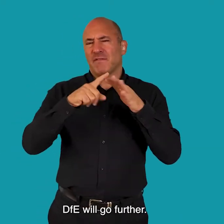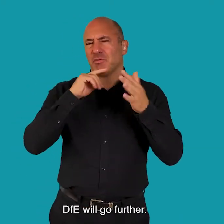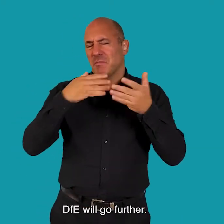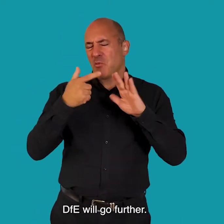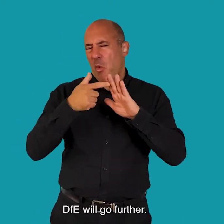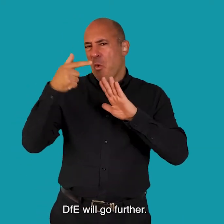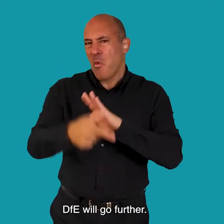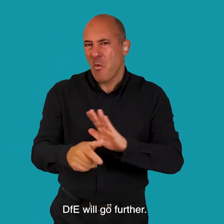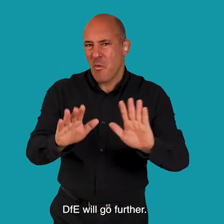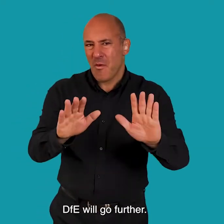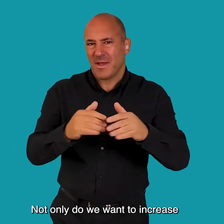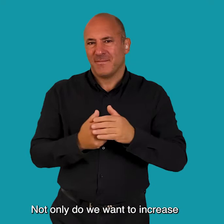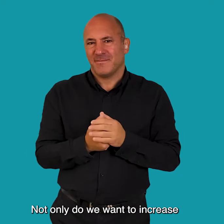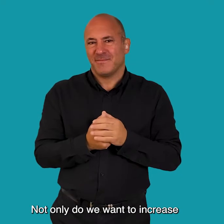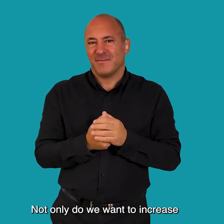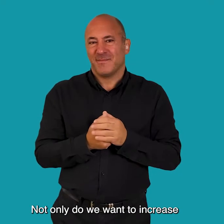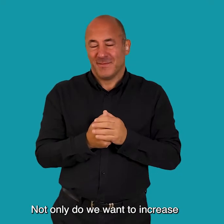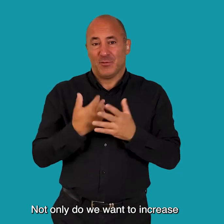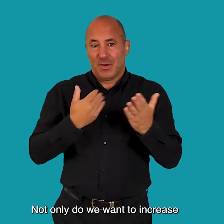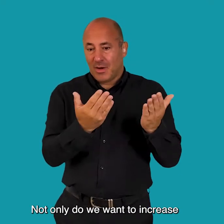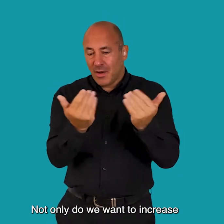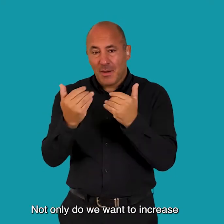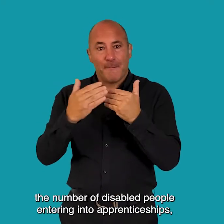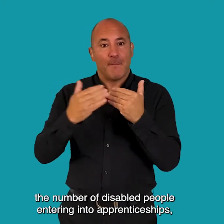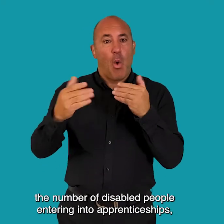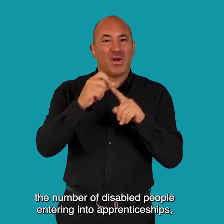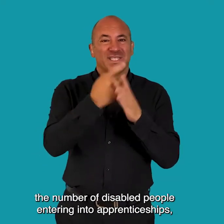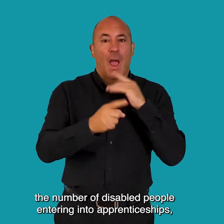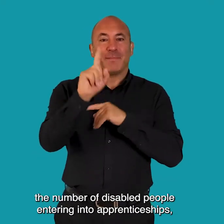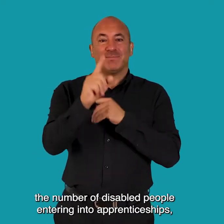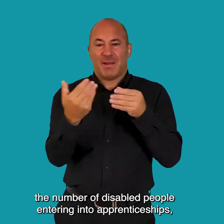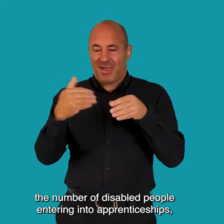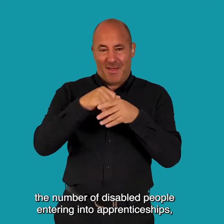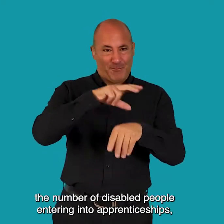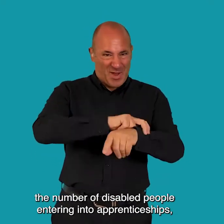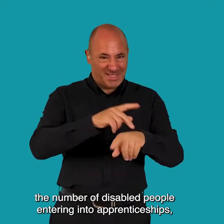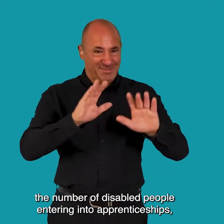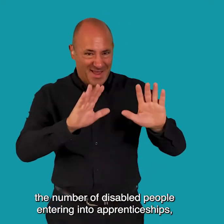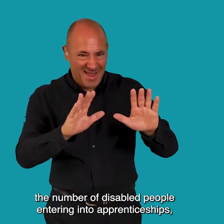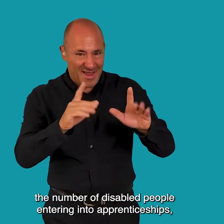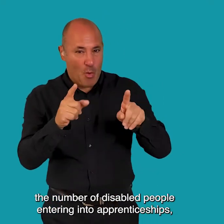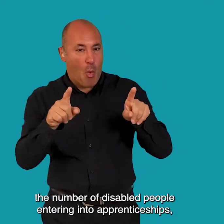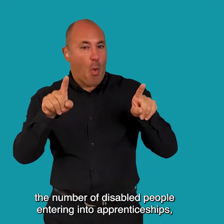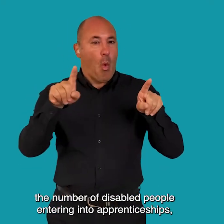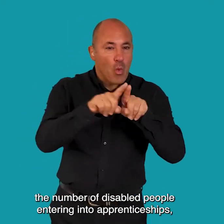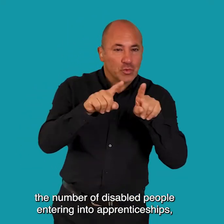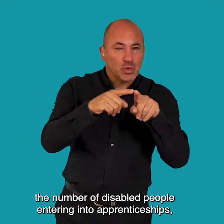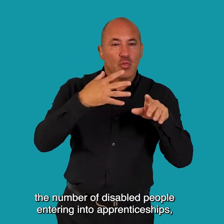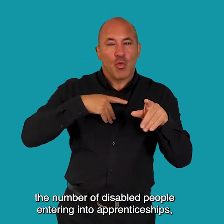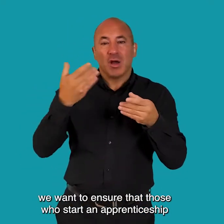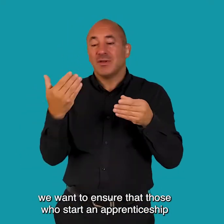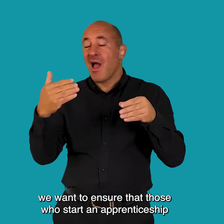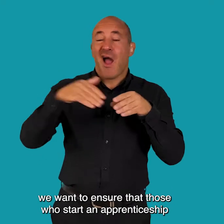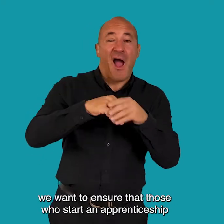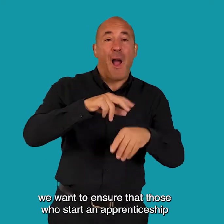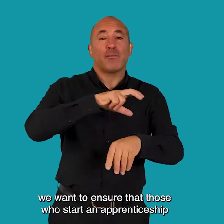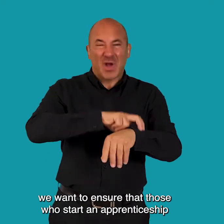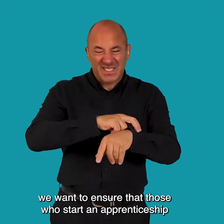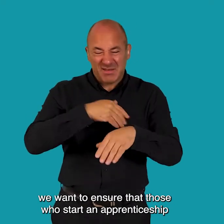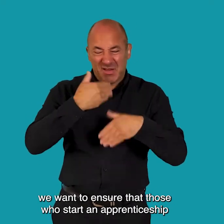will go further. Not only do we want to increase the number of disabled people entering into apprenticeships, we want to ensure that those